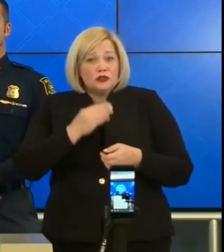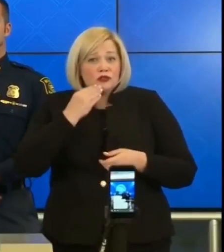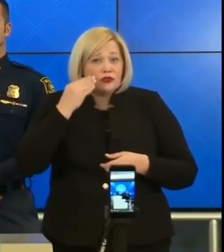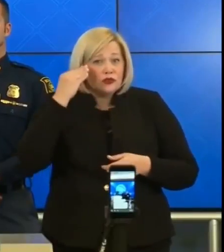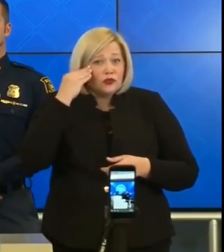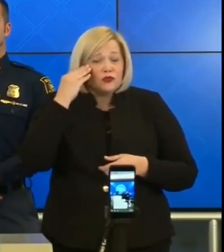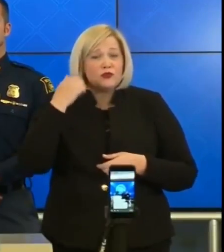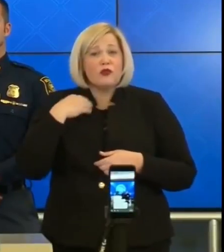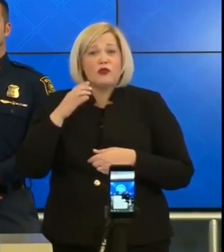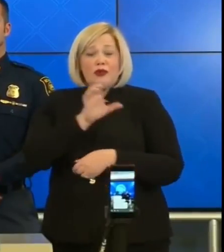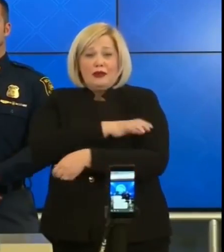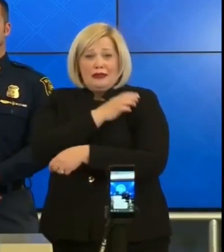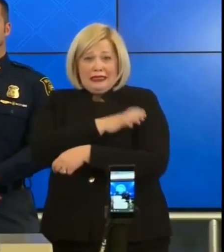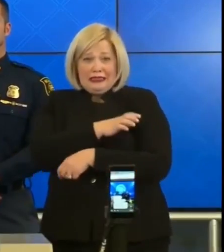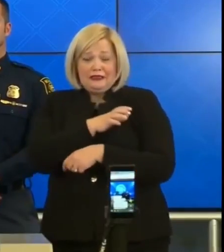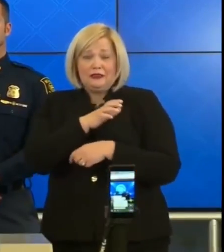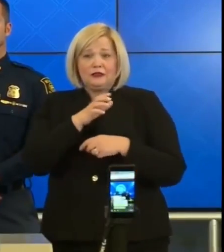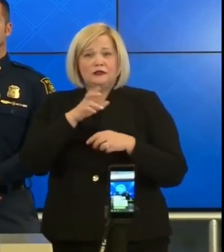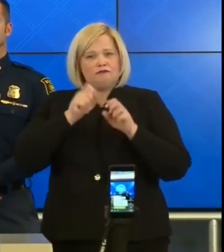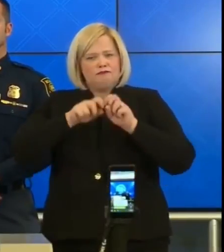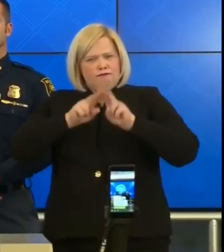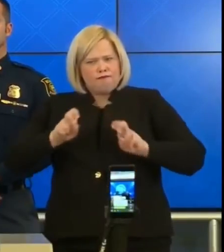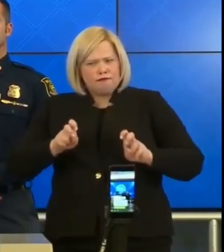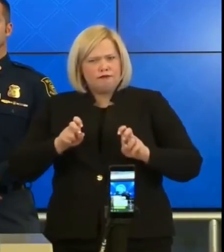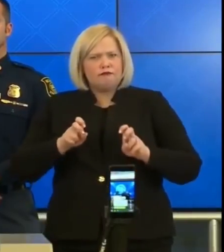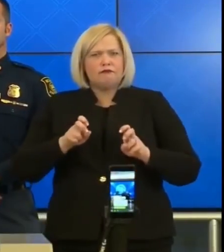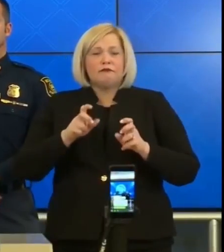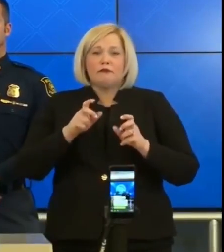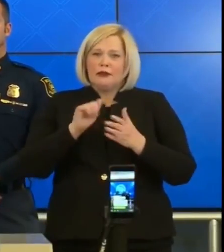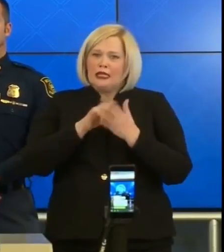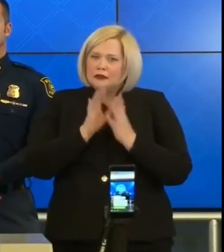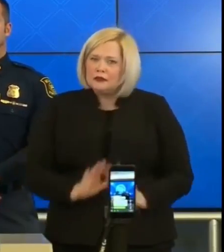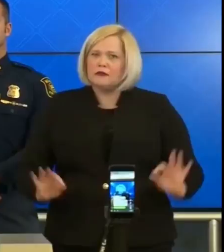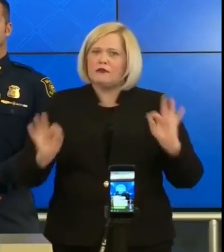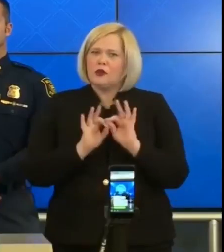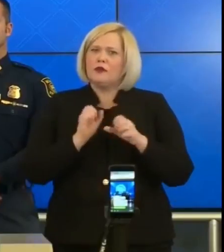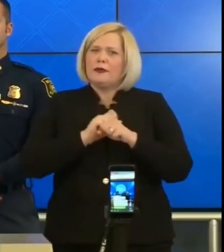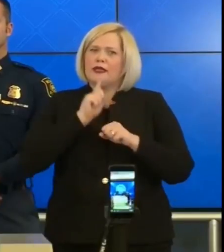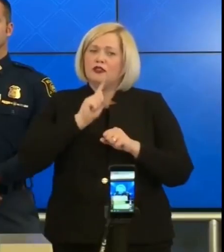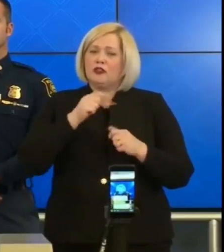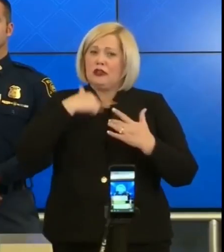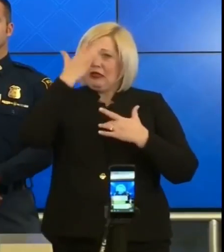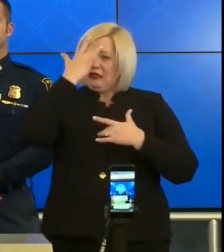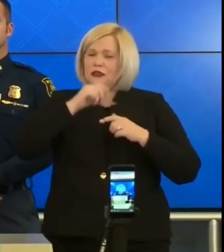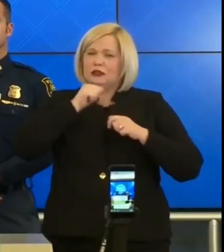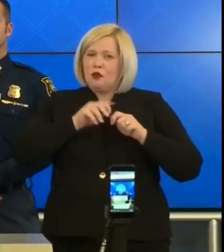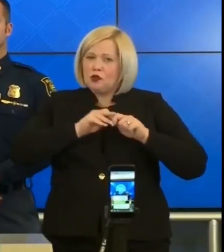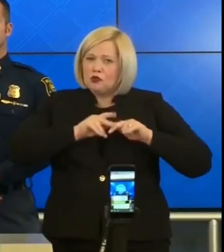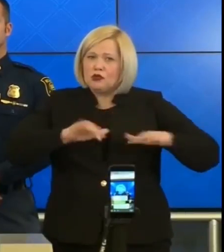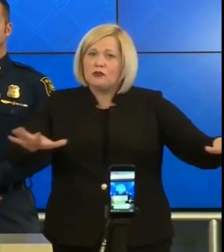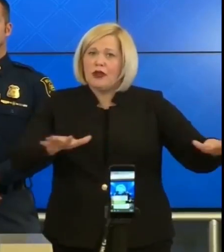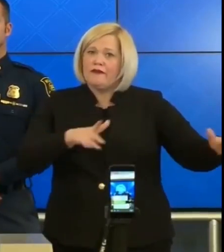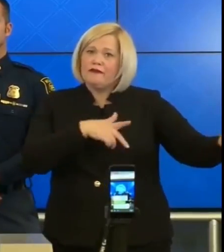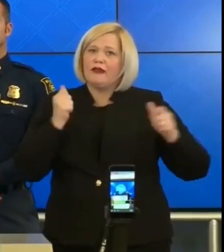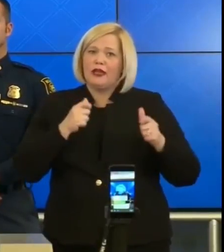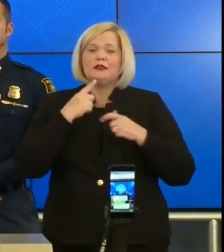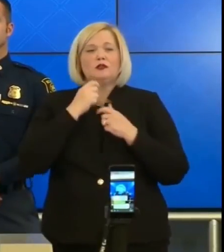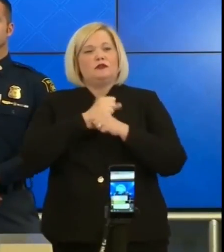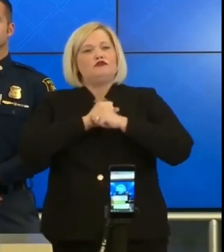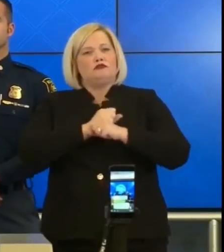facilities, and clinics. These are important public health measures that will prevent illness and they will save